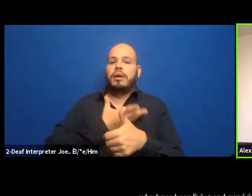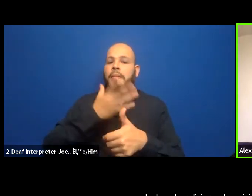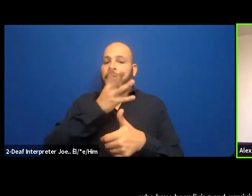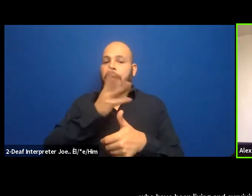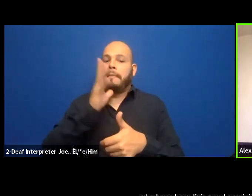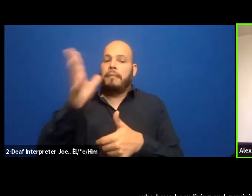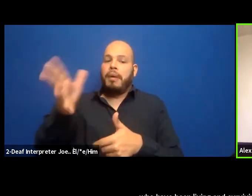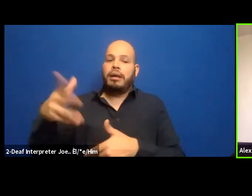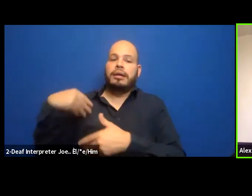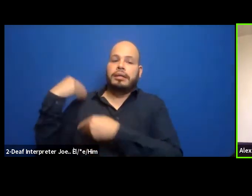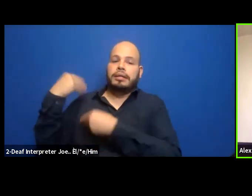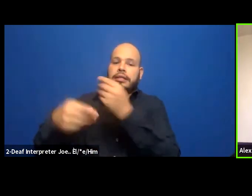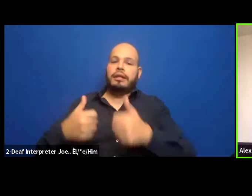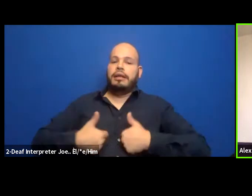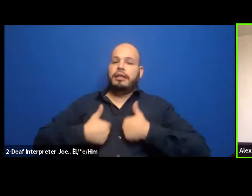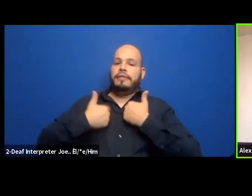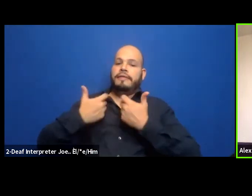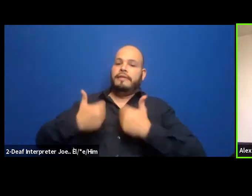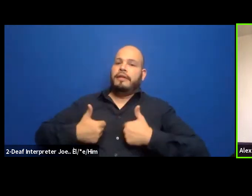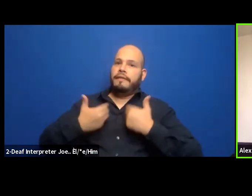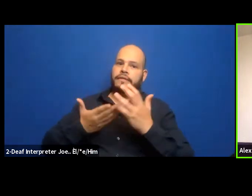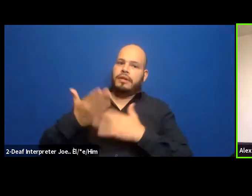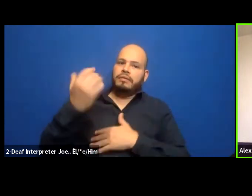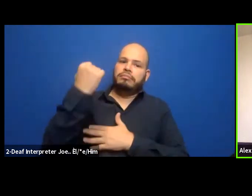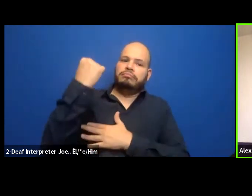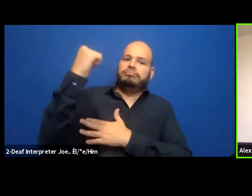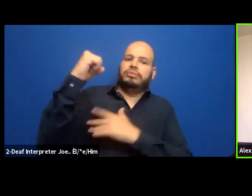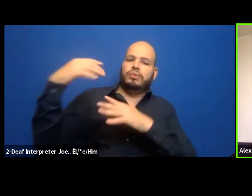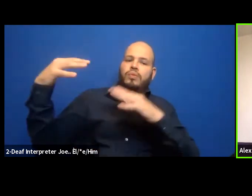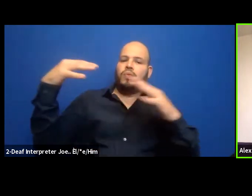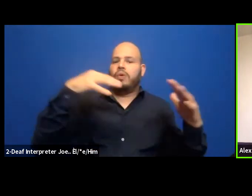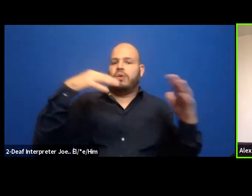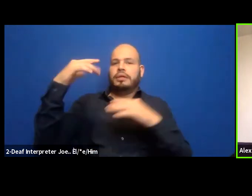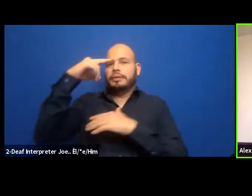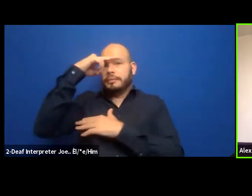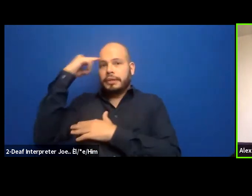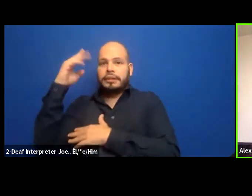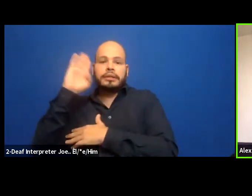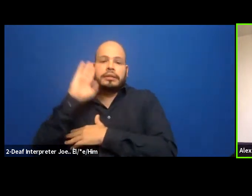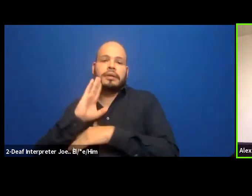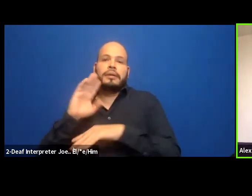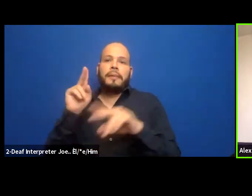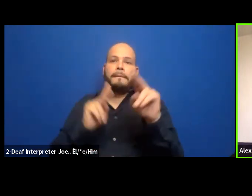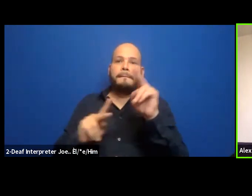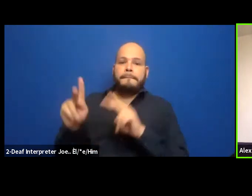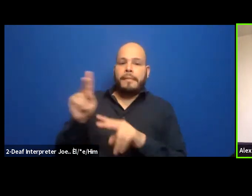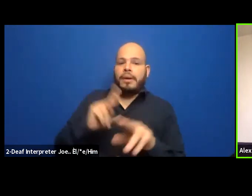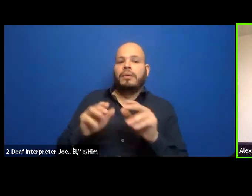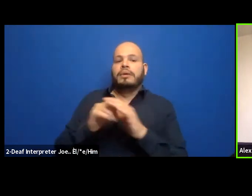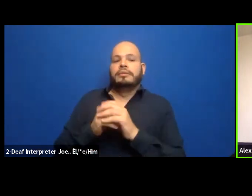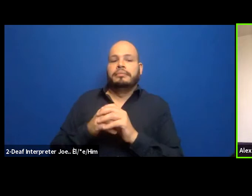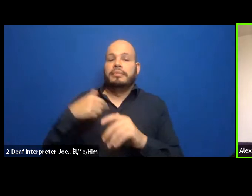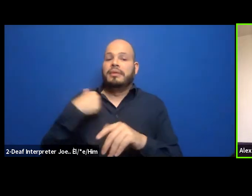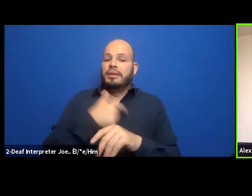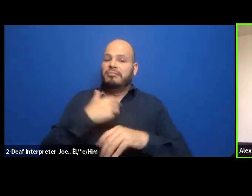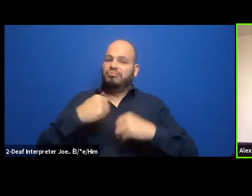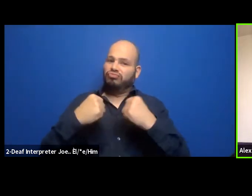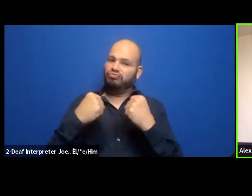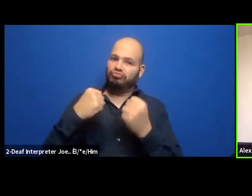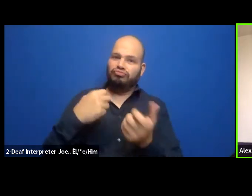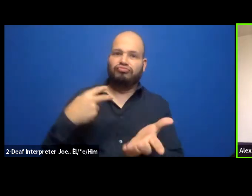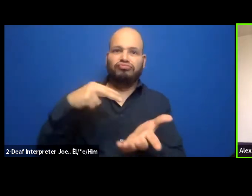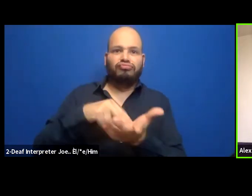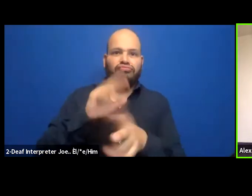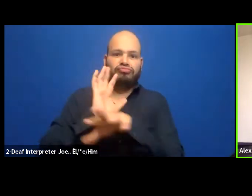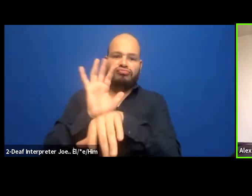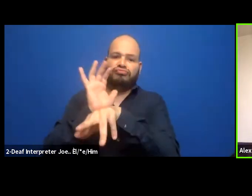We stand on grassroots movement work, the Black Seminoles, the Gullah Geechee people who led the largest slave